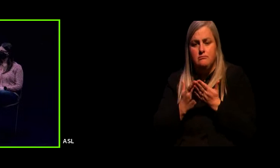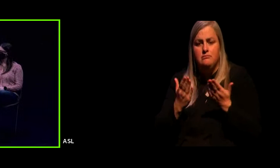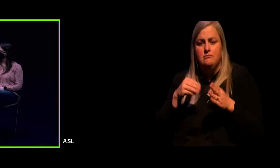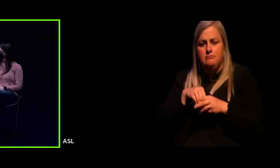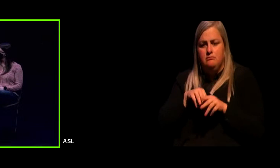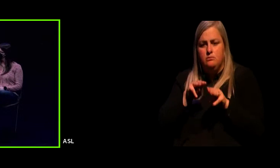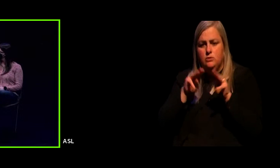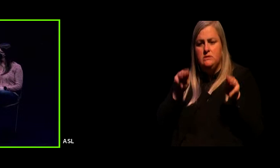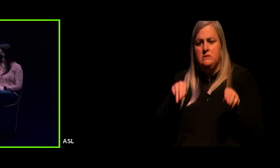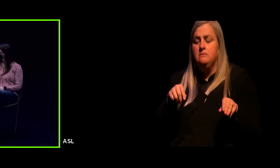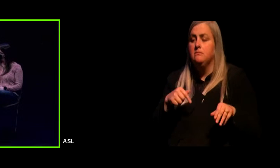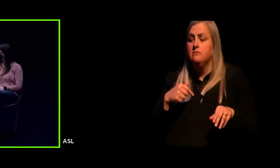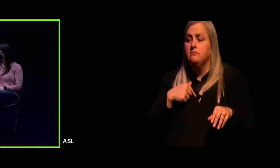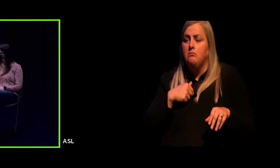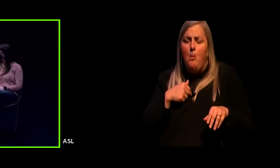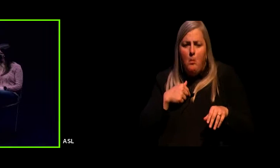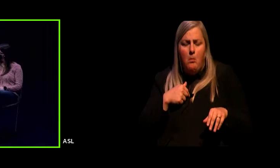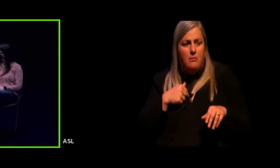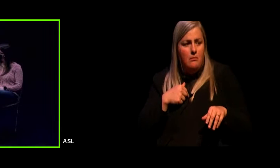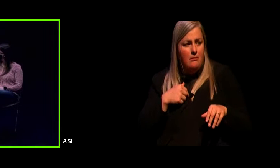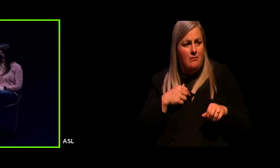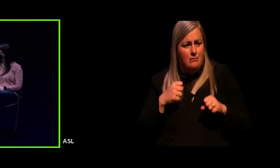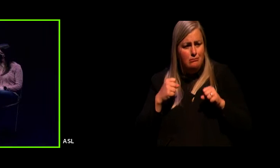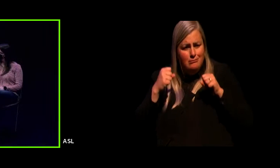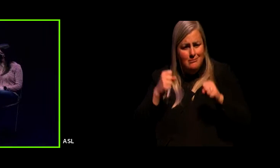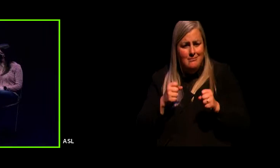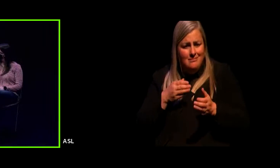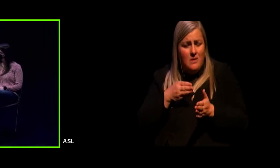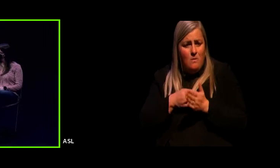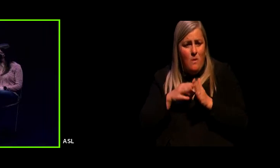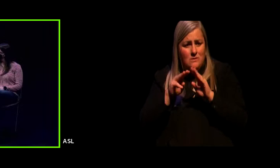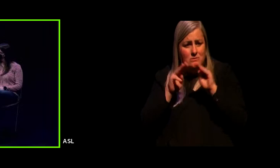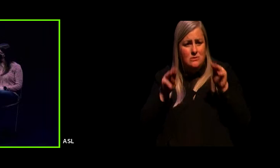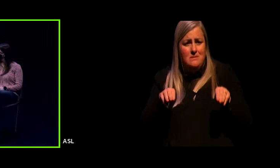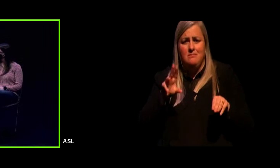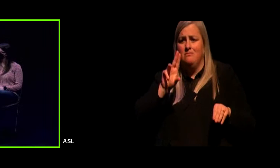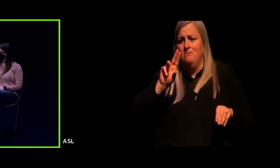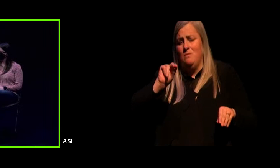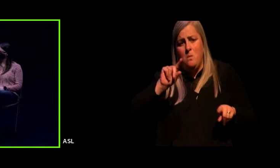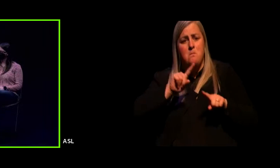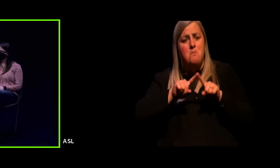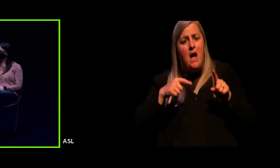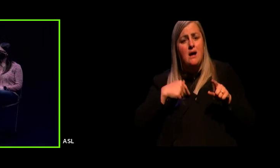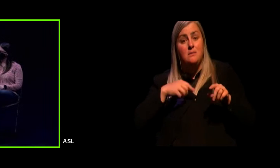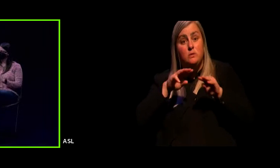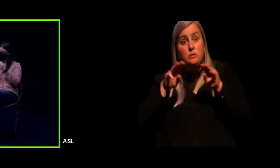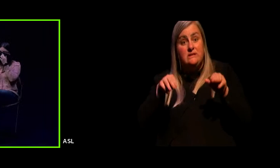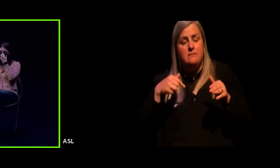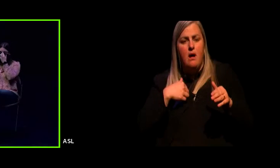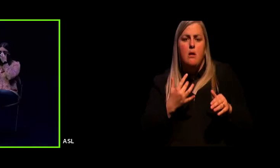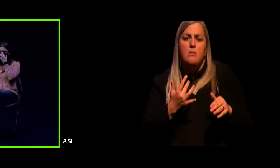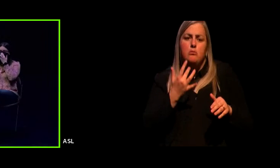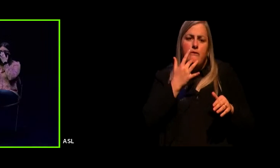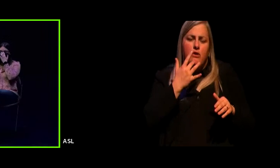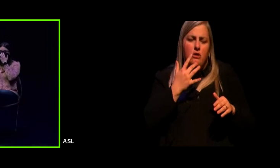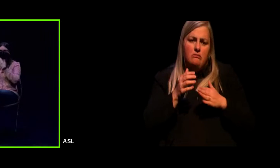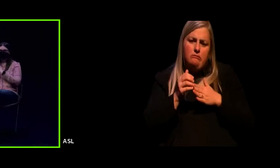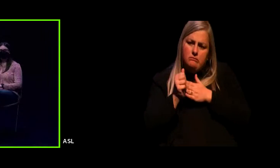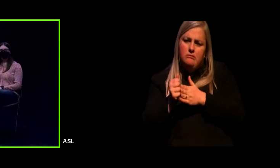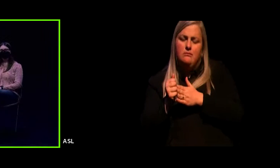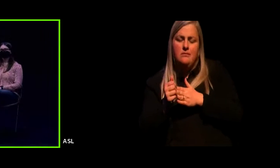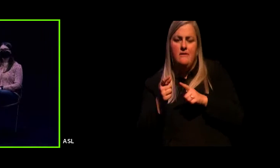I'm not fundamentally opposed to the idea of a museum, but I want them to be Indigenous led. I want them to be shaped in ways and narratives